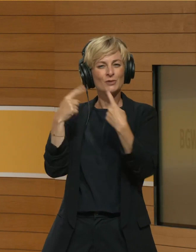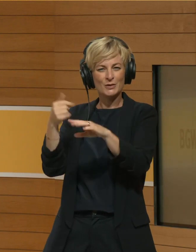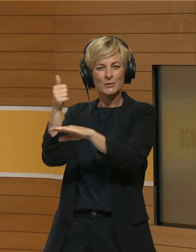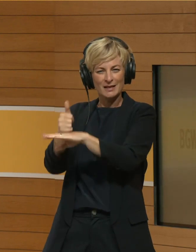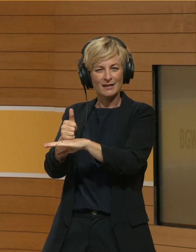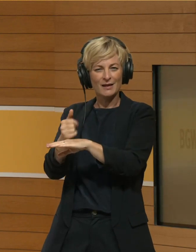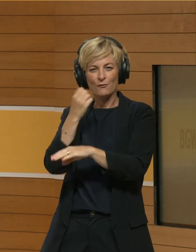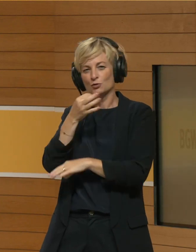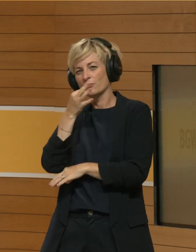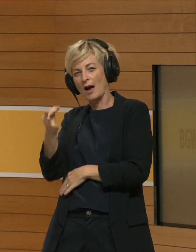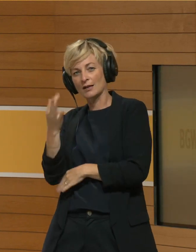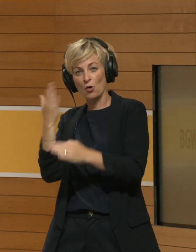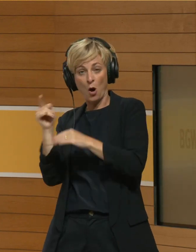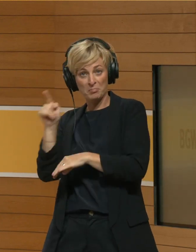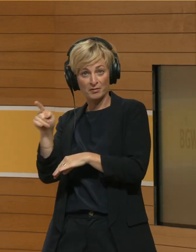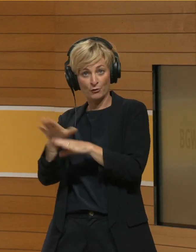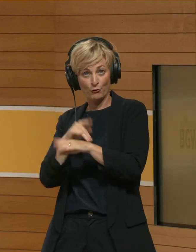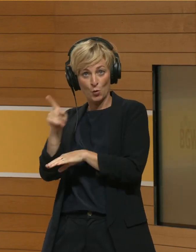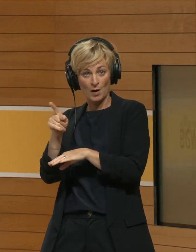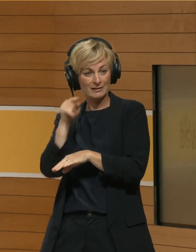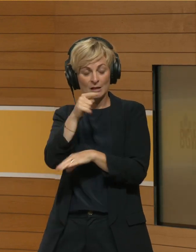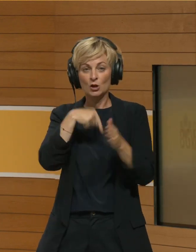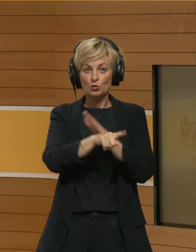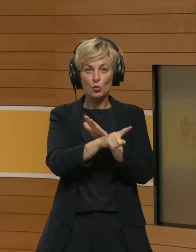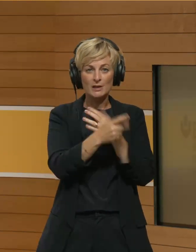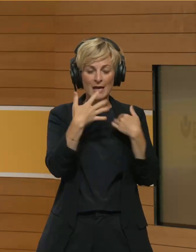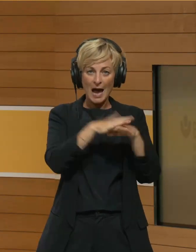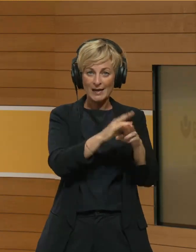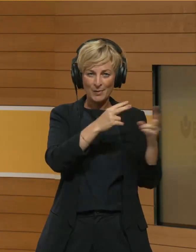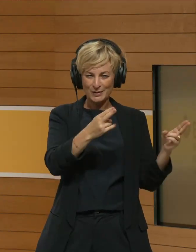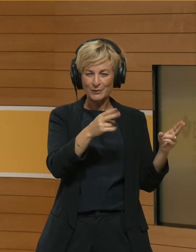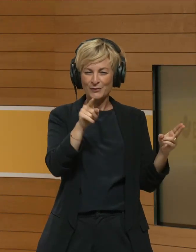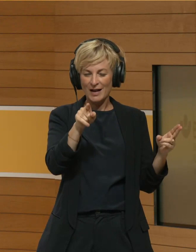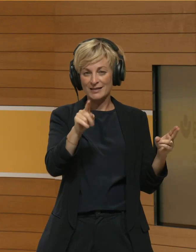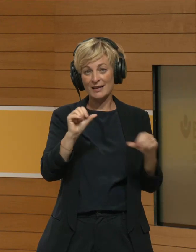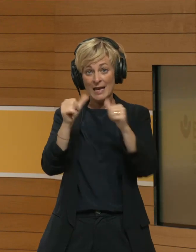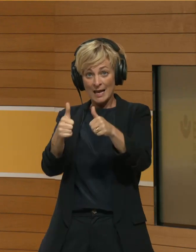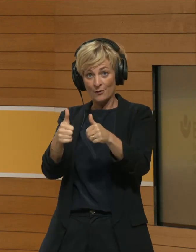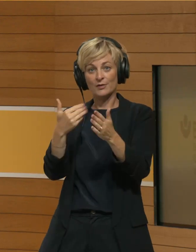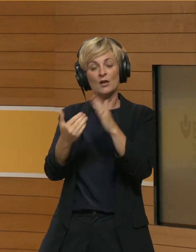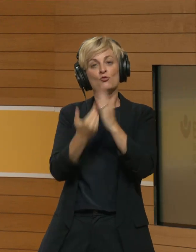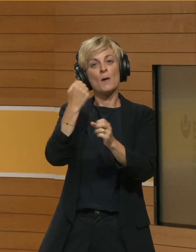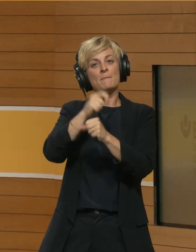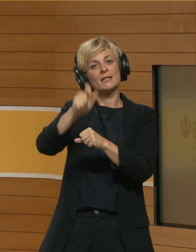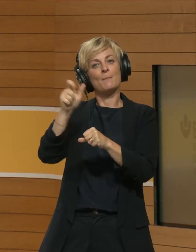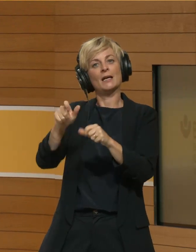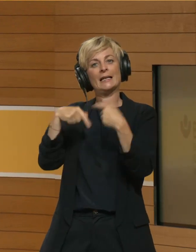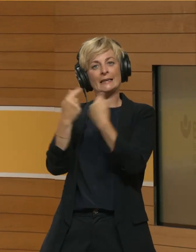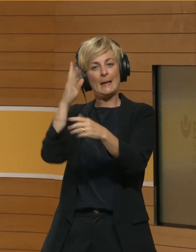also onboard the new employees. Yeah. I think that's pretty inspiring. Thank you.